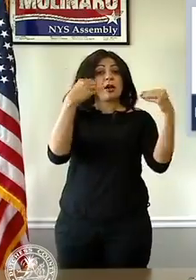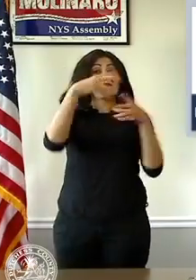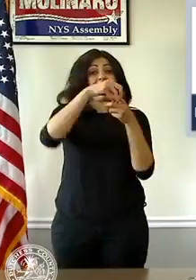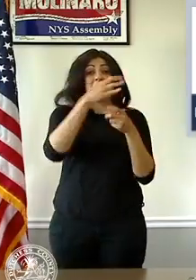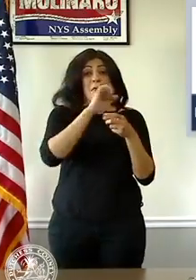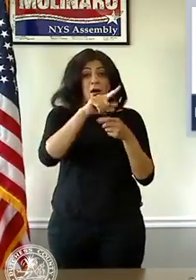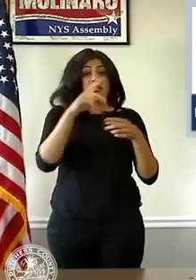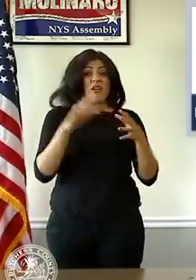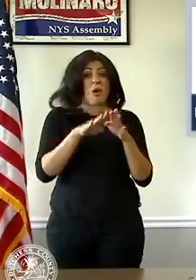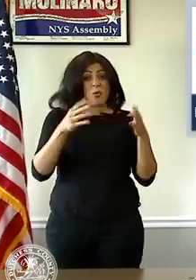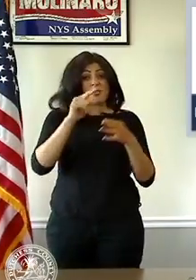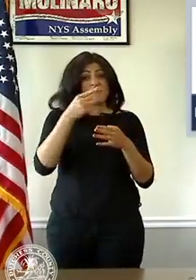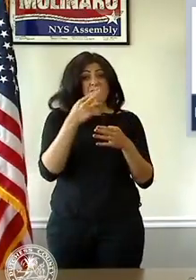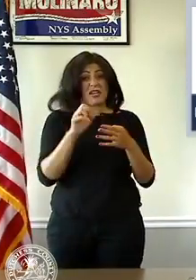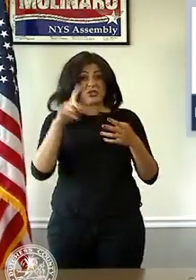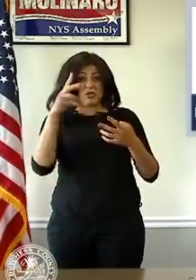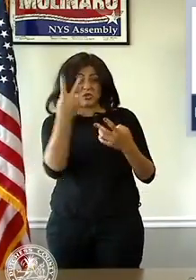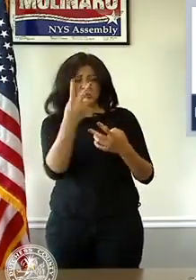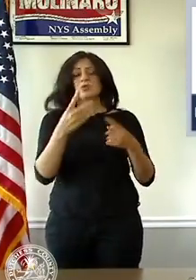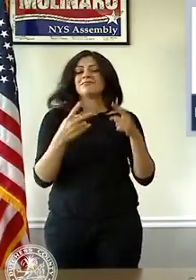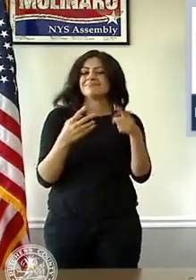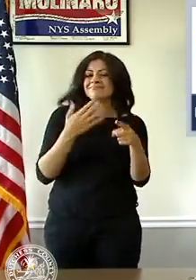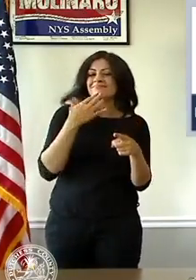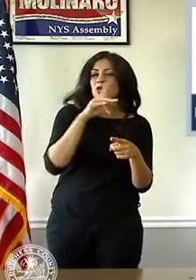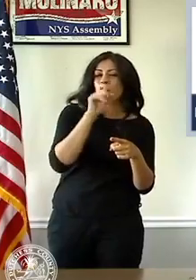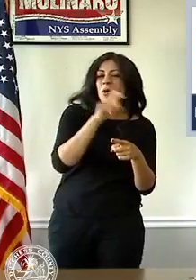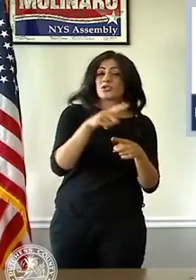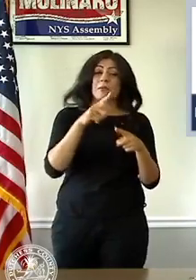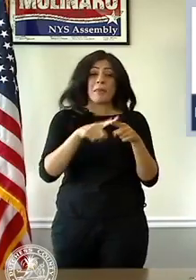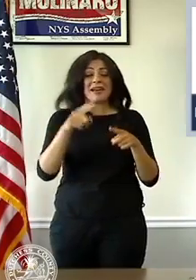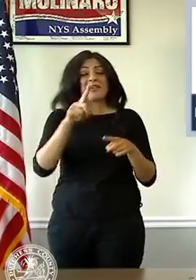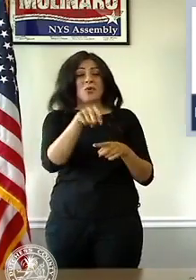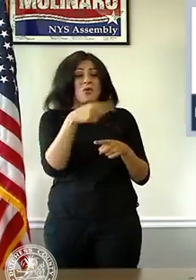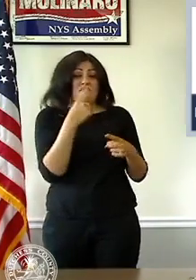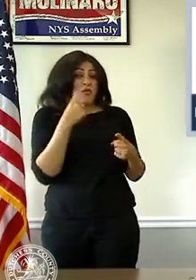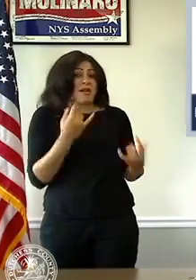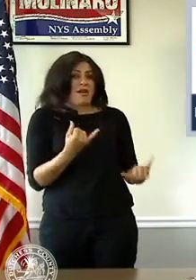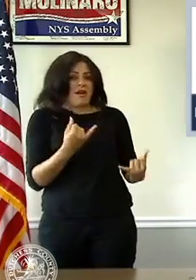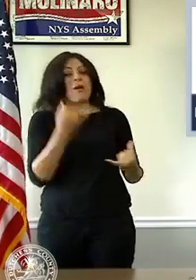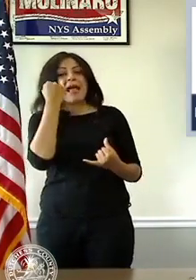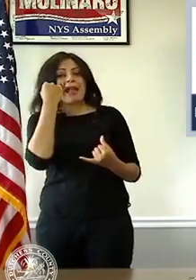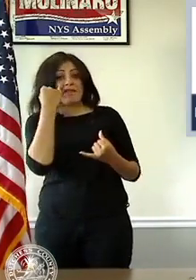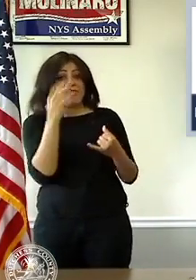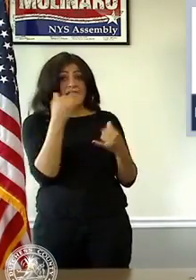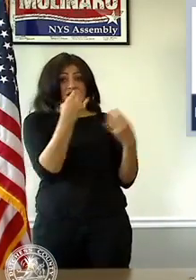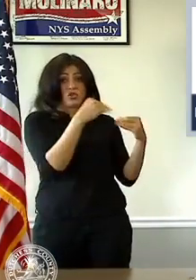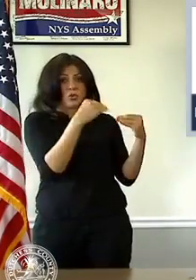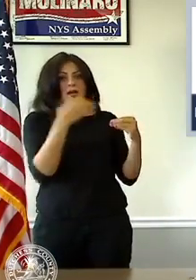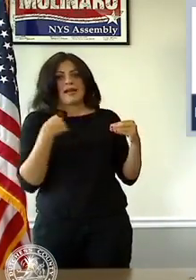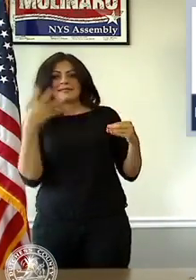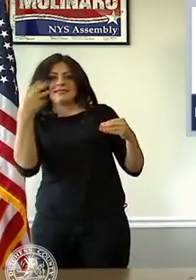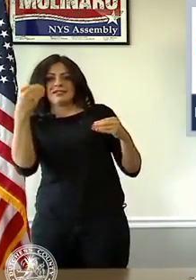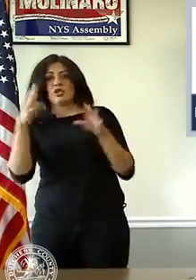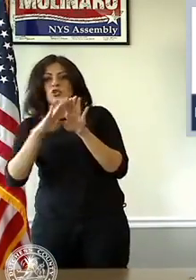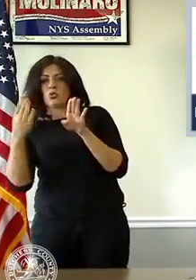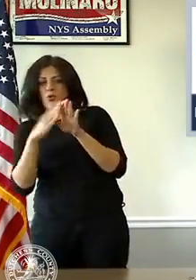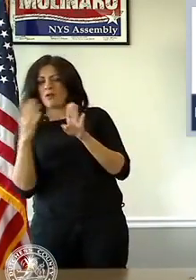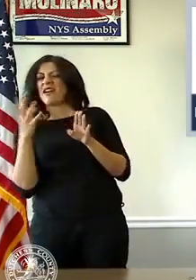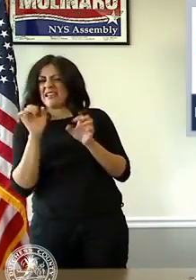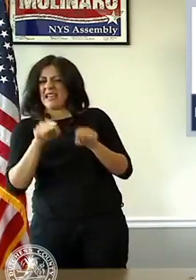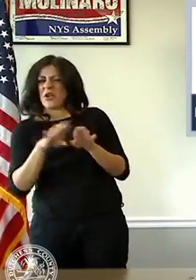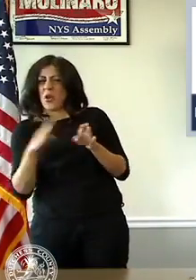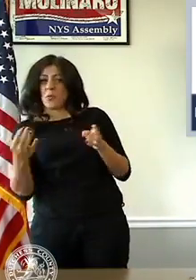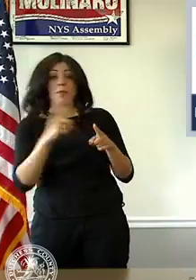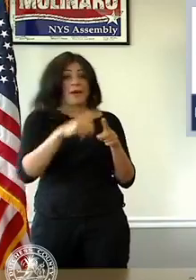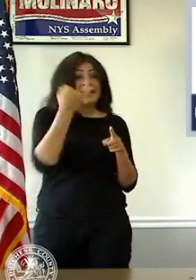great question, June. In theory, at the moment, only if they have exterior access, but that's exactly what Ron Hicks and the economic development team have